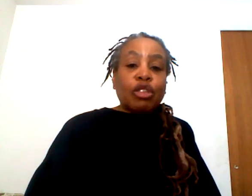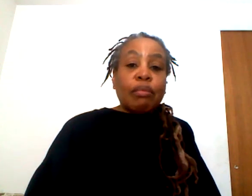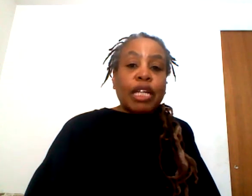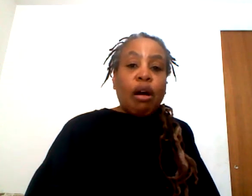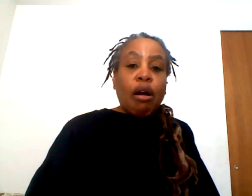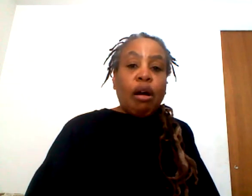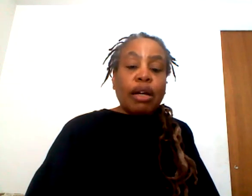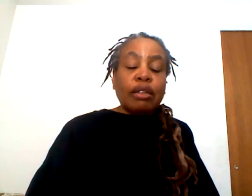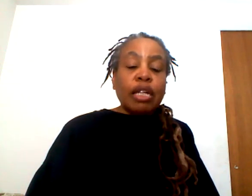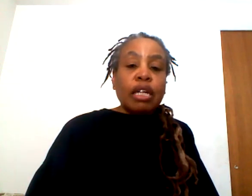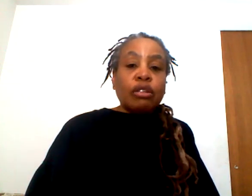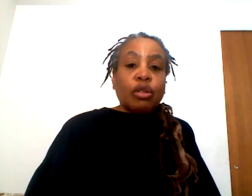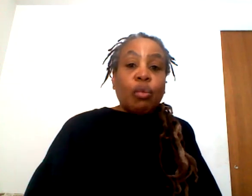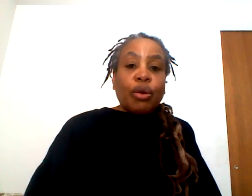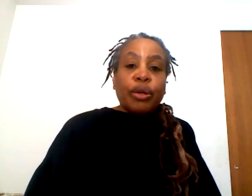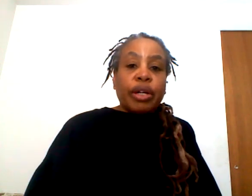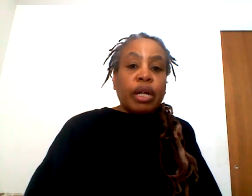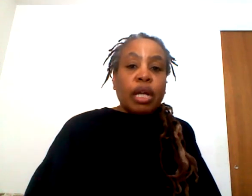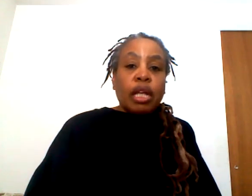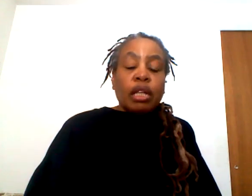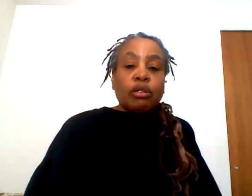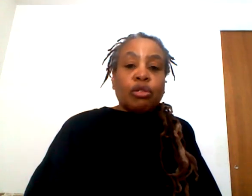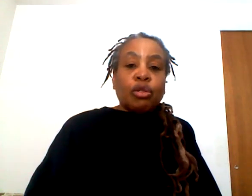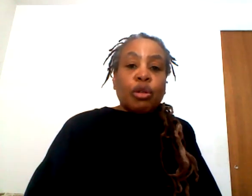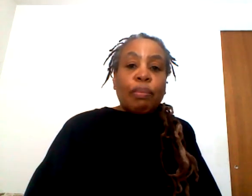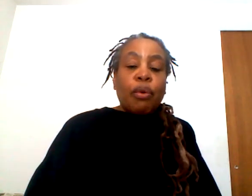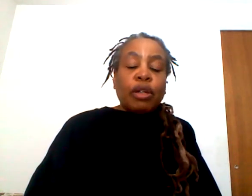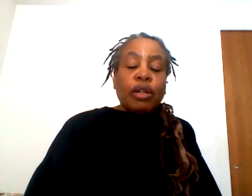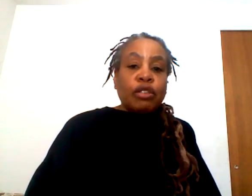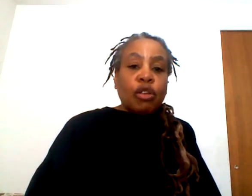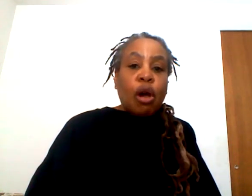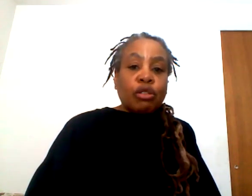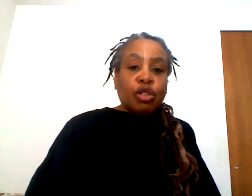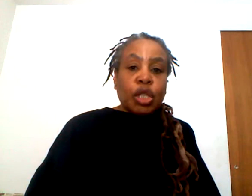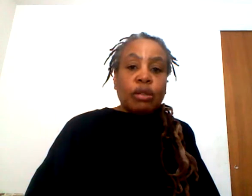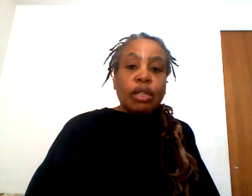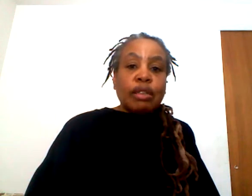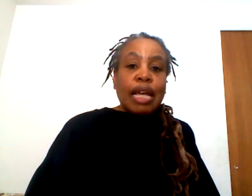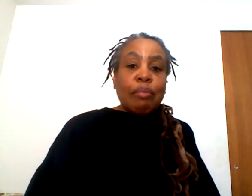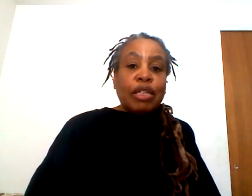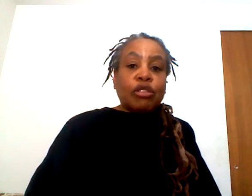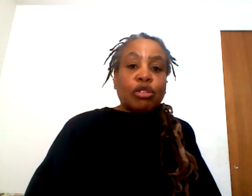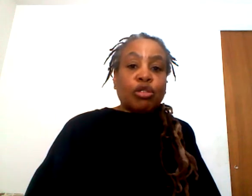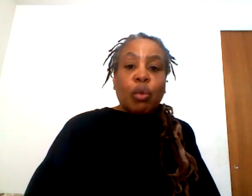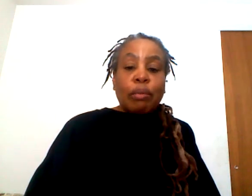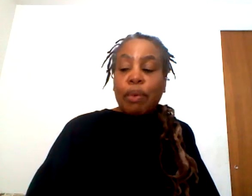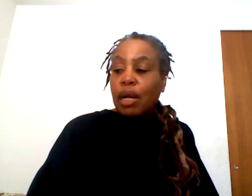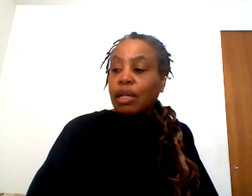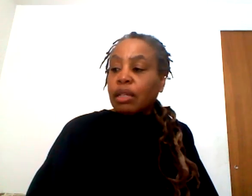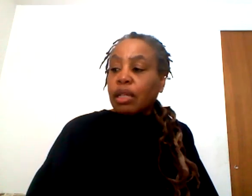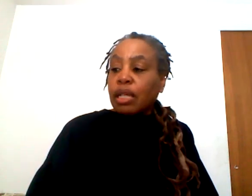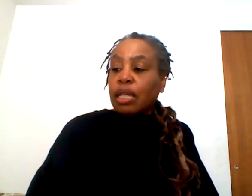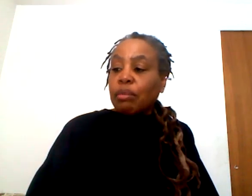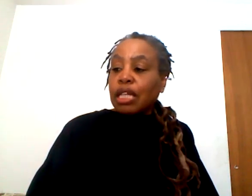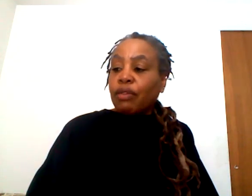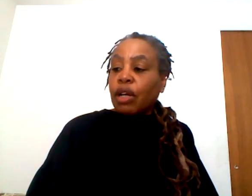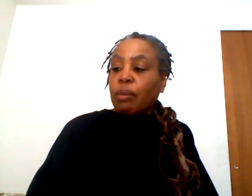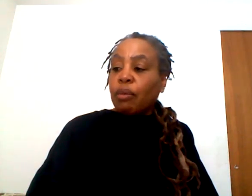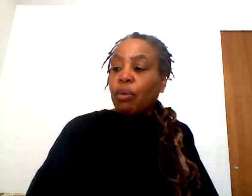extremely hard, to work to the point of exhaustion. That means to sweat blood. Let me give you a couple more